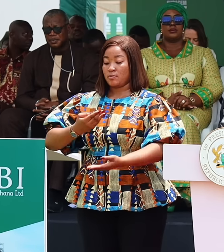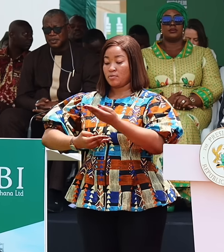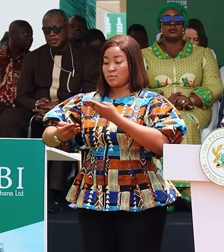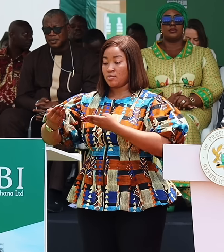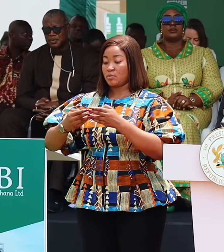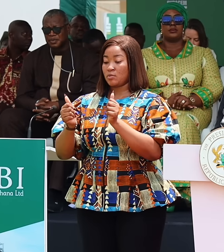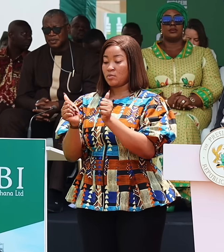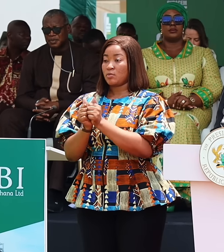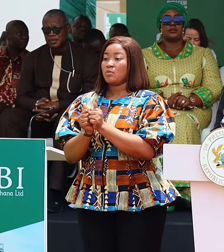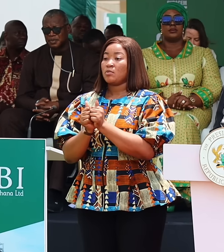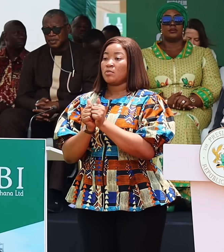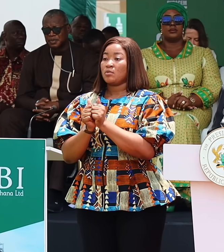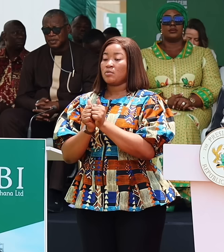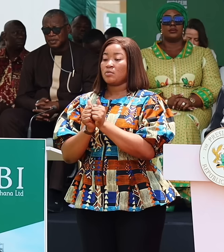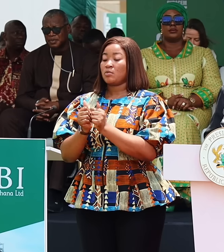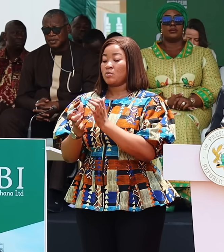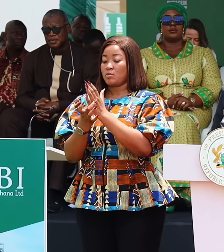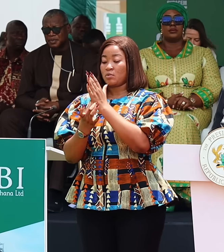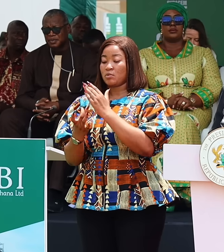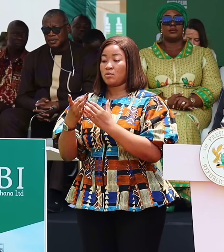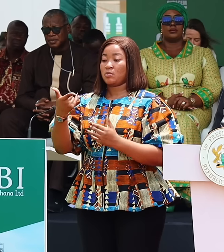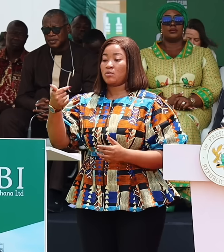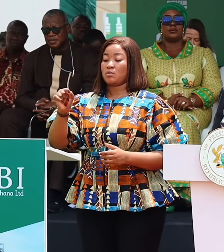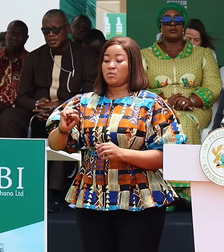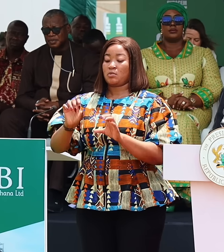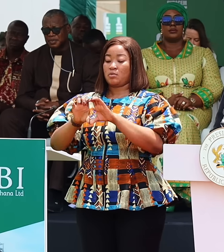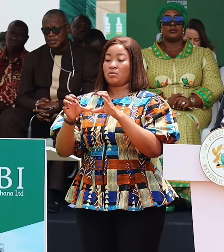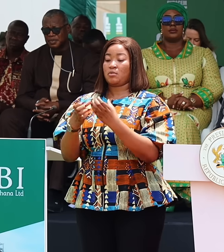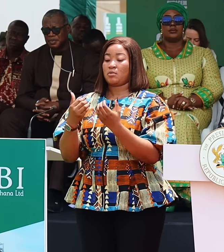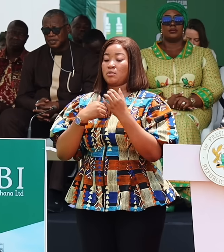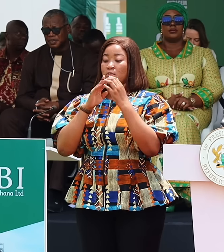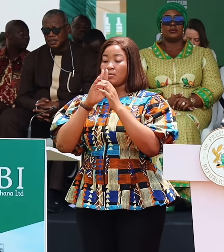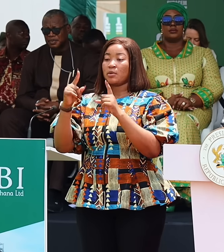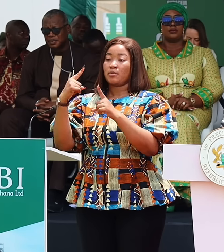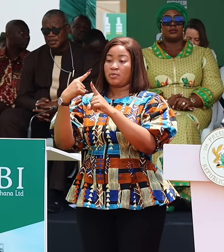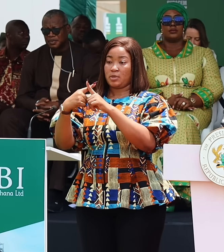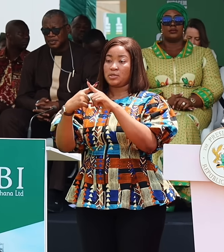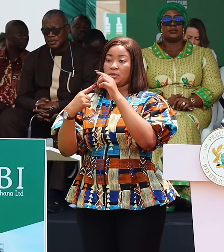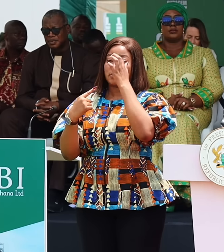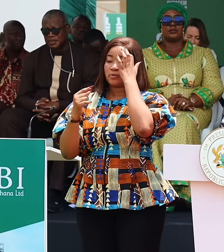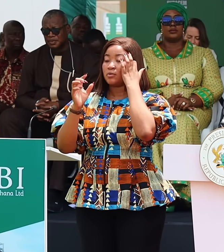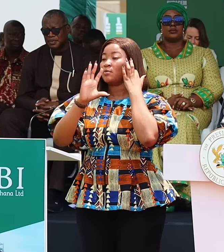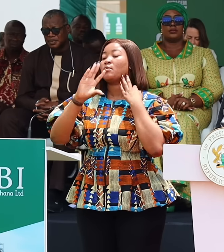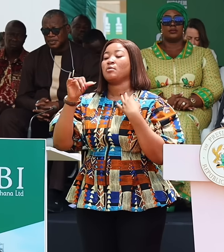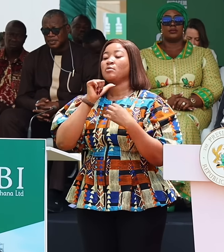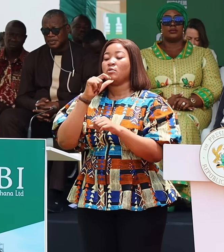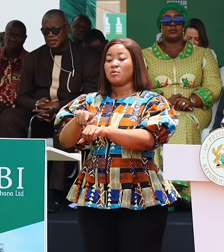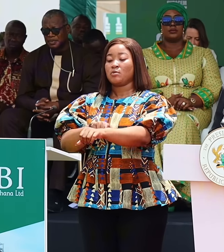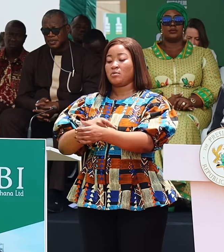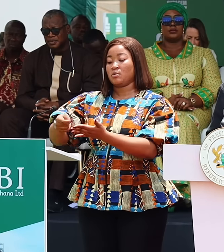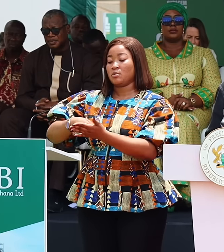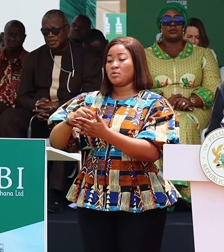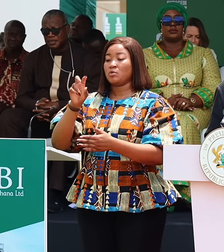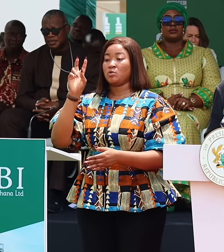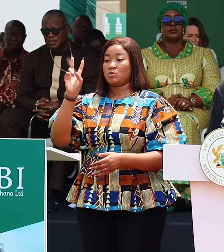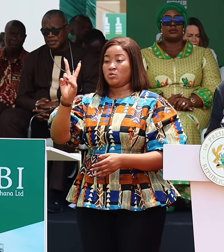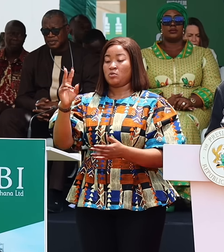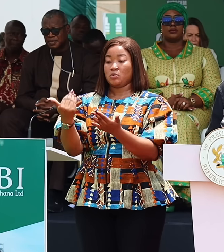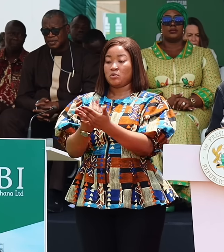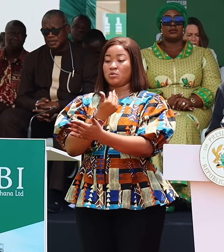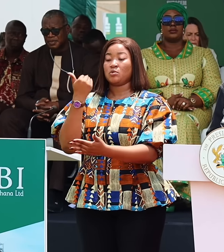interaction with the upstream oil and gas companies has been very positive. And we have recently signed 2 new